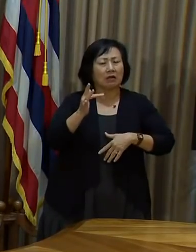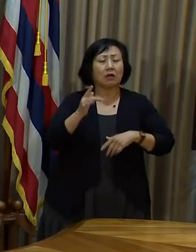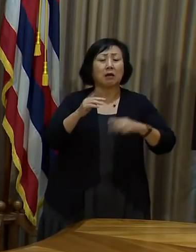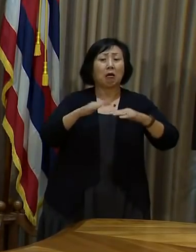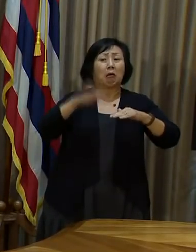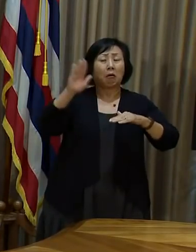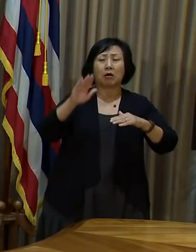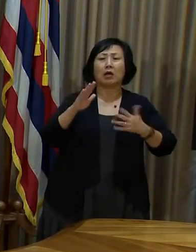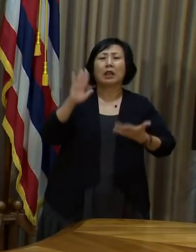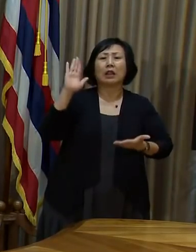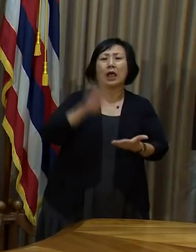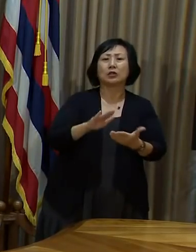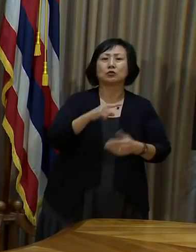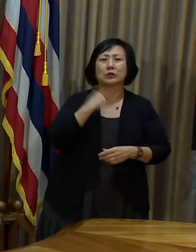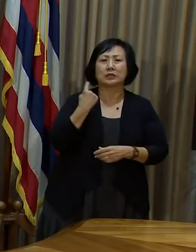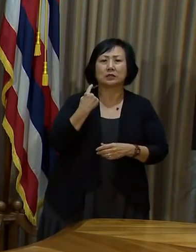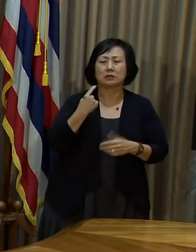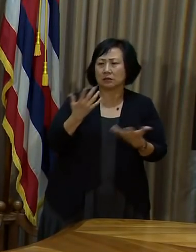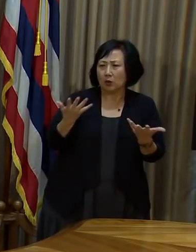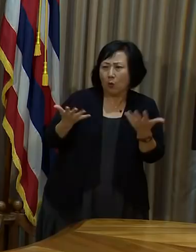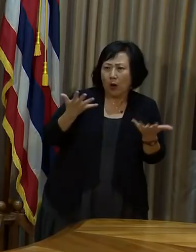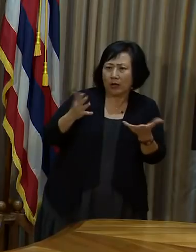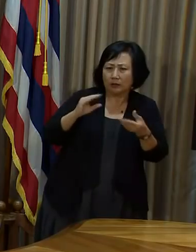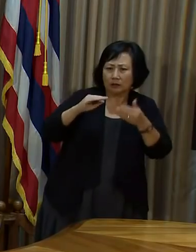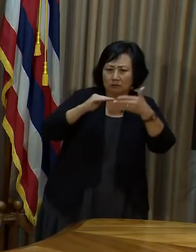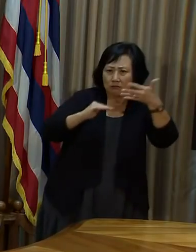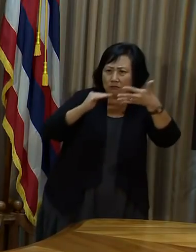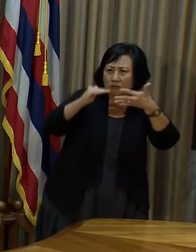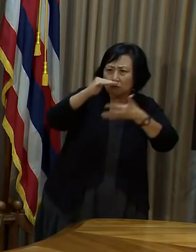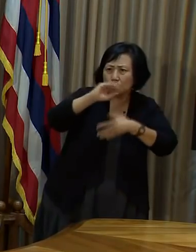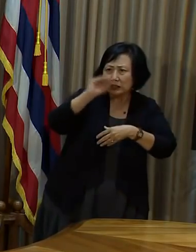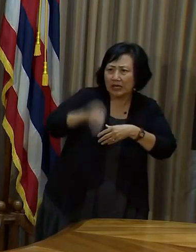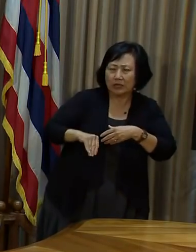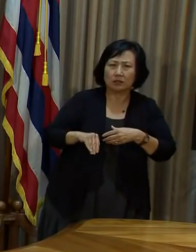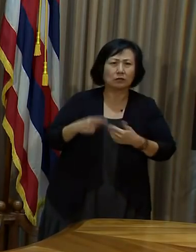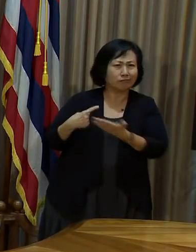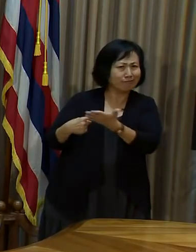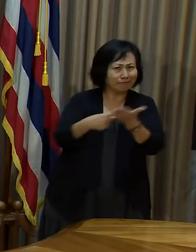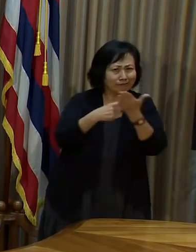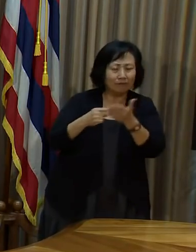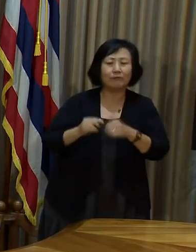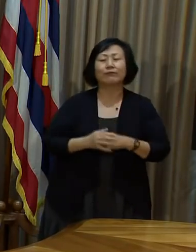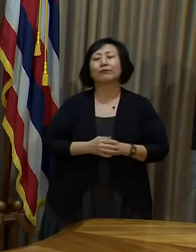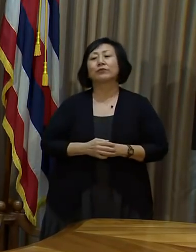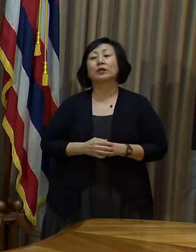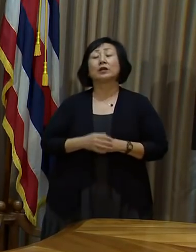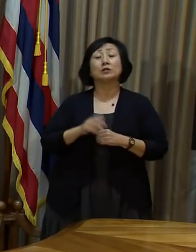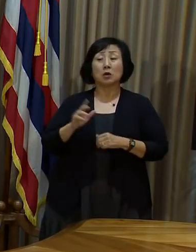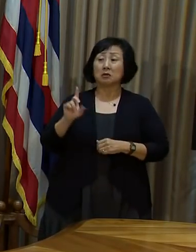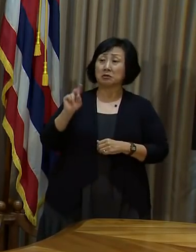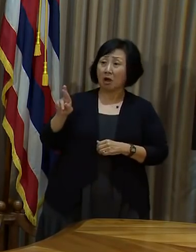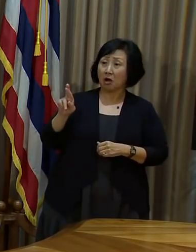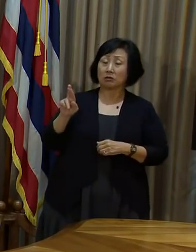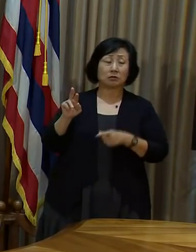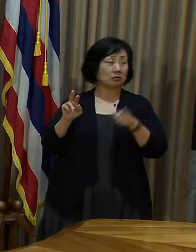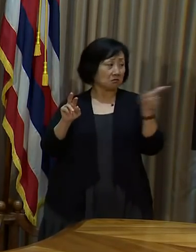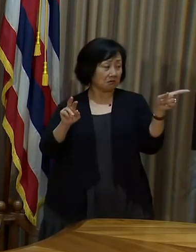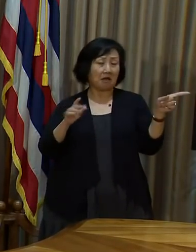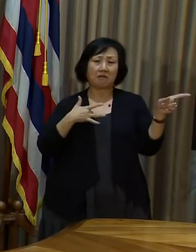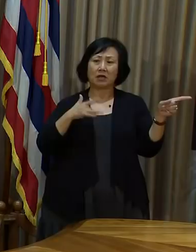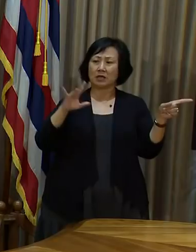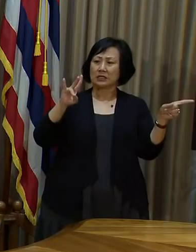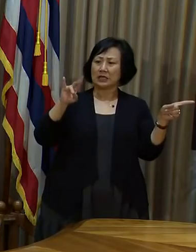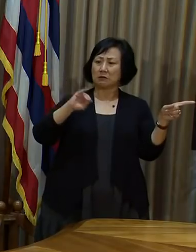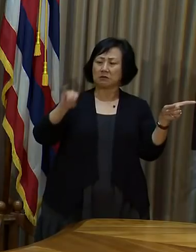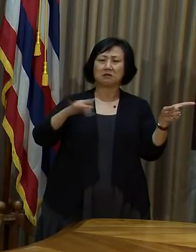reduced that would allow us to drop the restrictions. So they do feel comfortable at